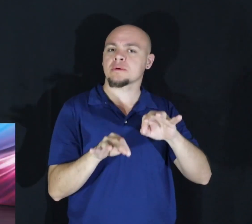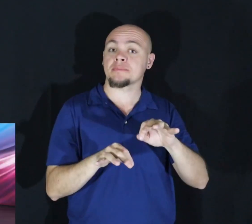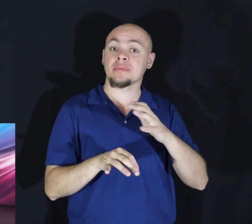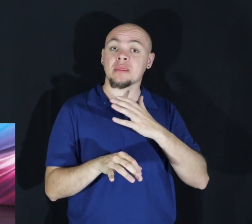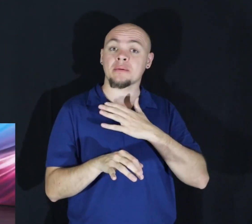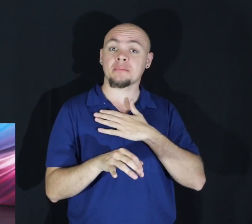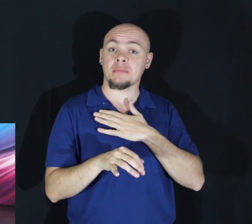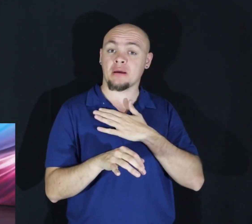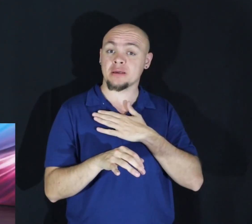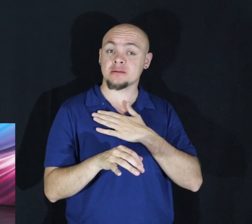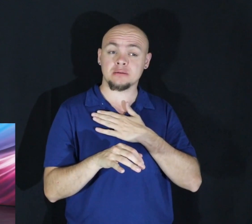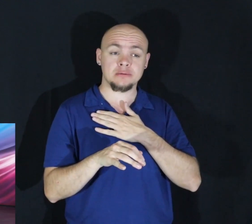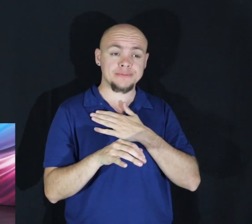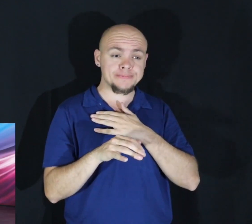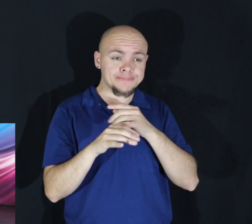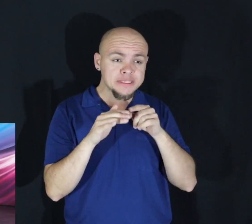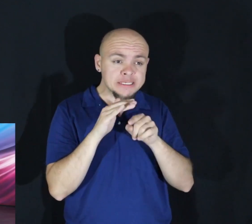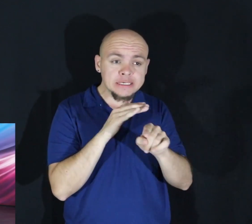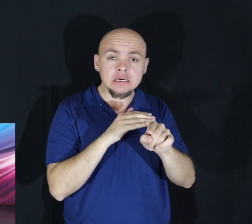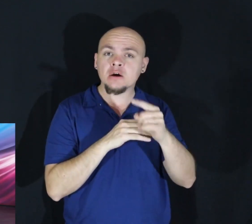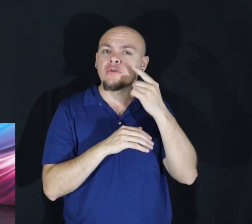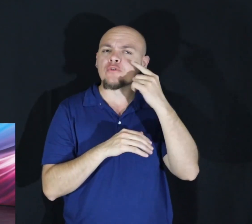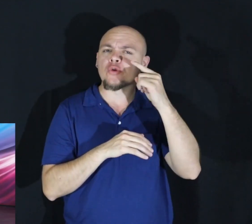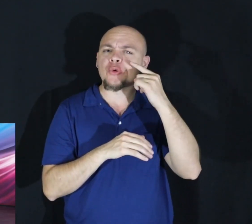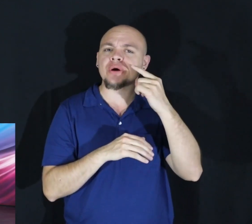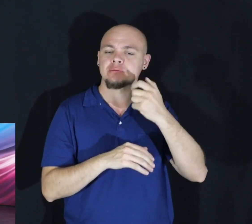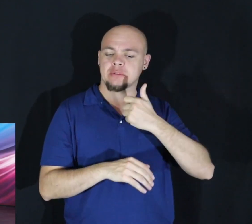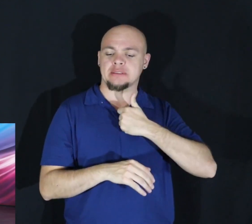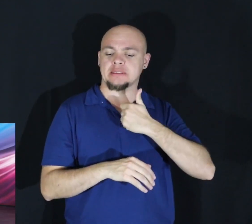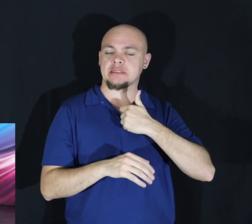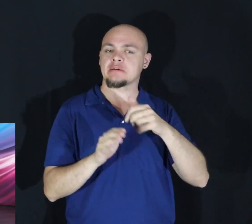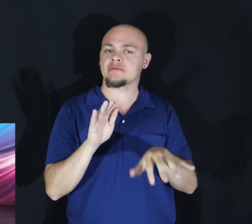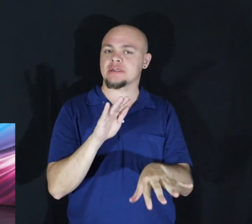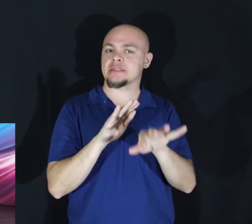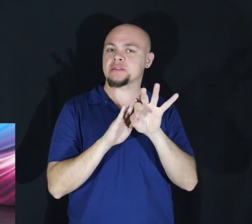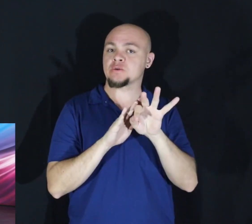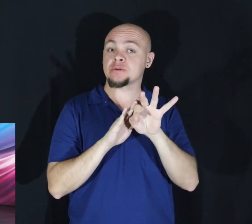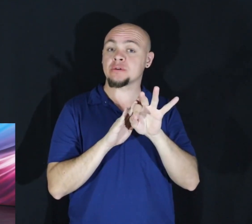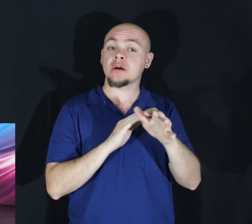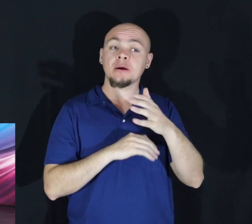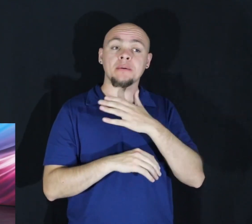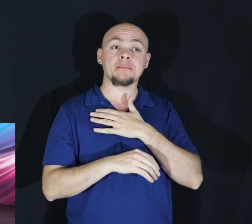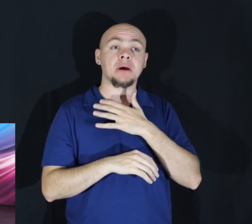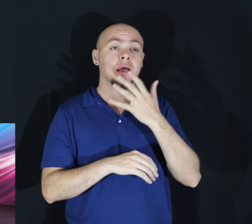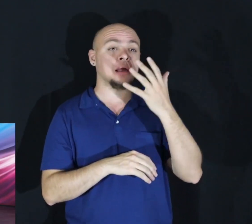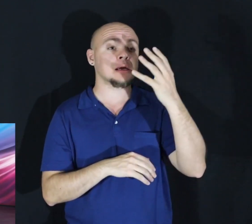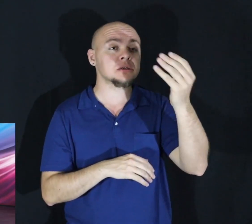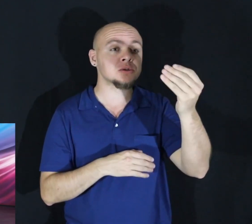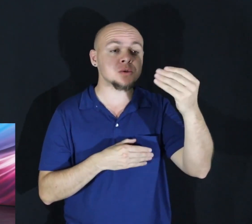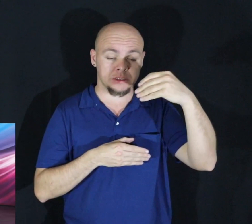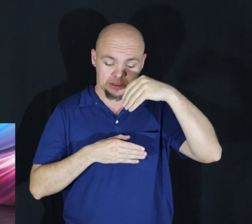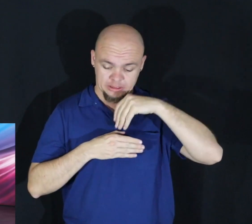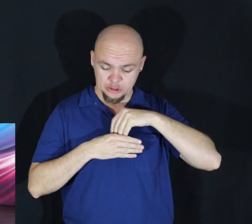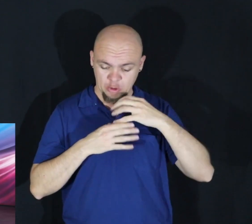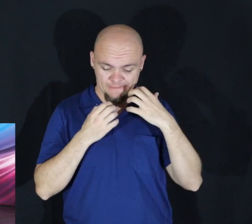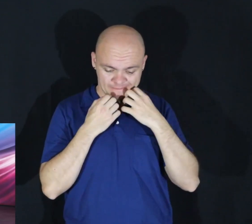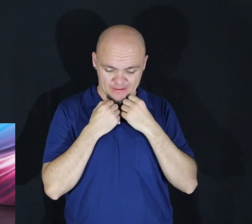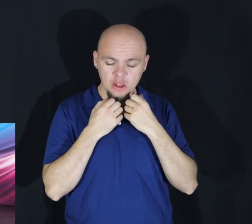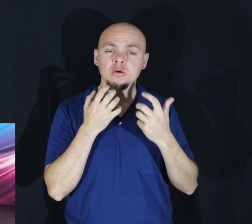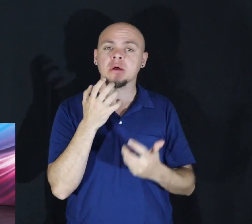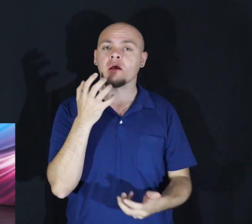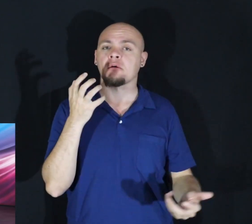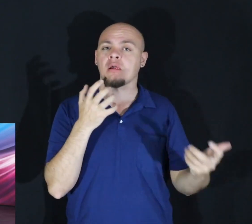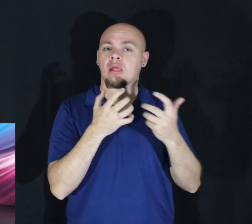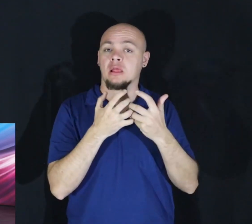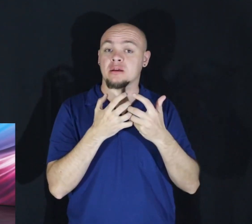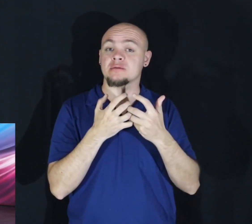through fashion was one of self-discovery. It was about aligning my exterior with my inner value.